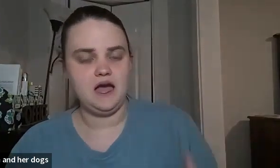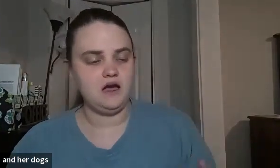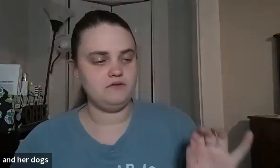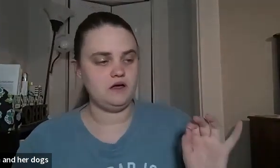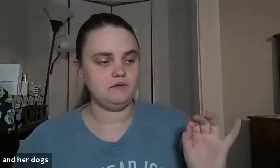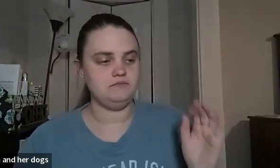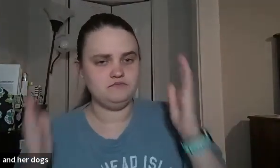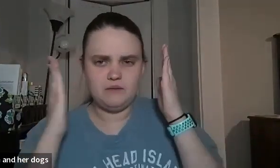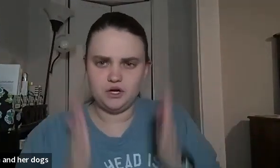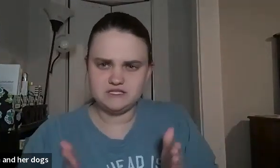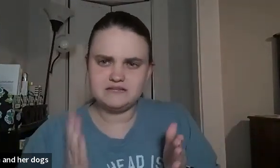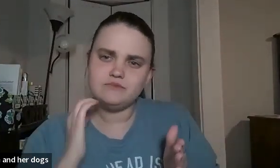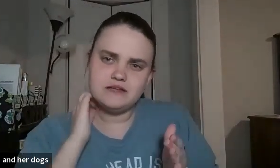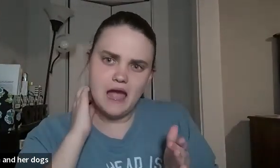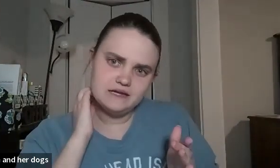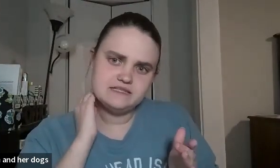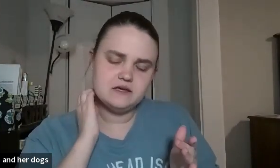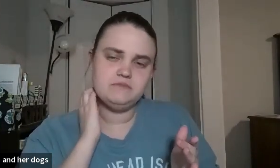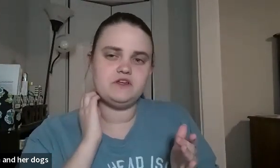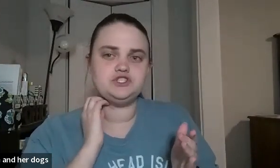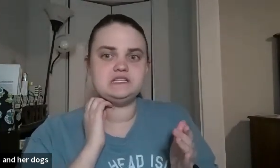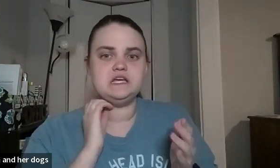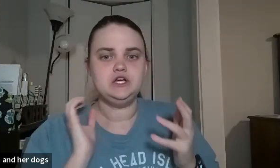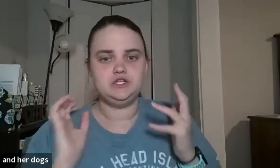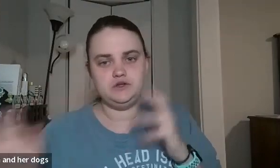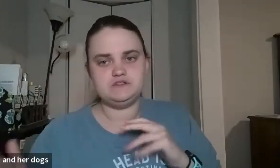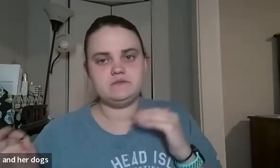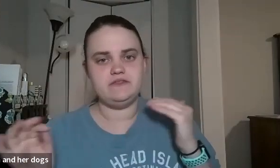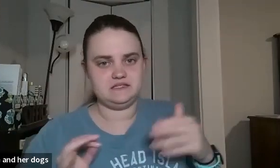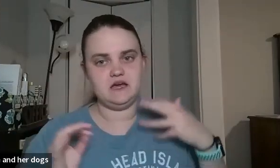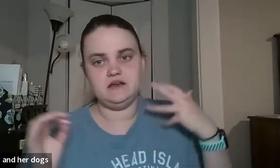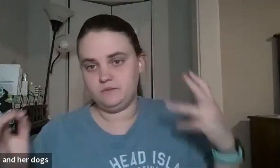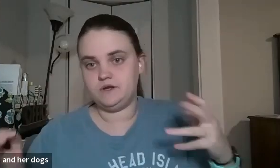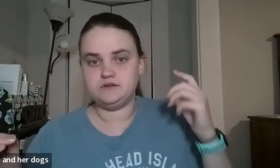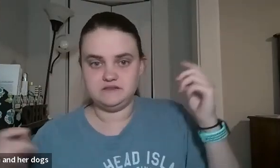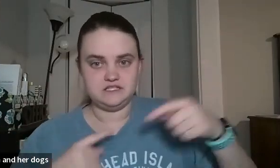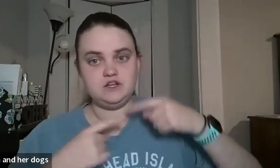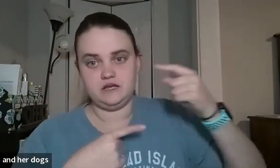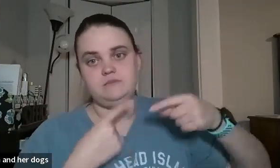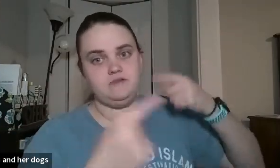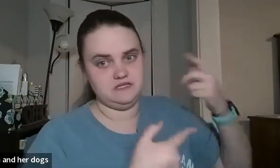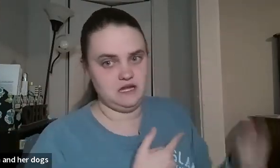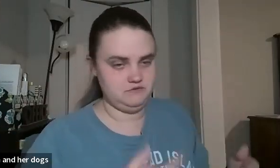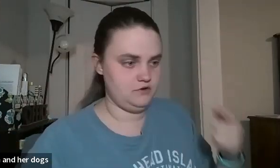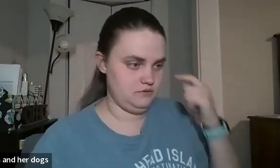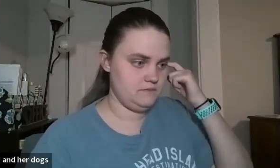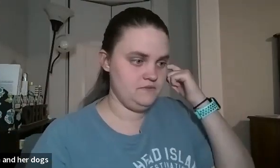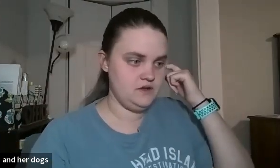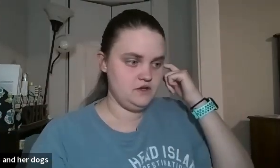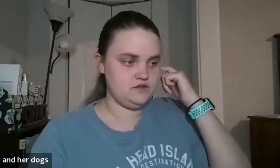have that person really added to them. They're just, you use them and that's kind of, everyone knows that that's talking about this type of career. So the